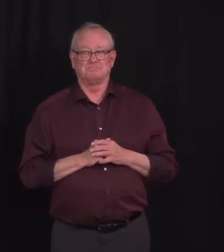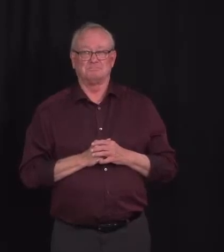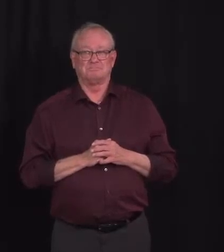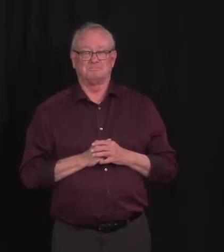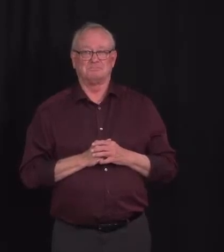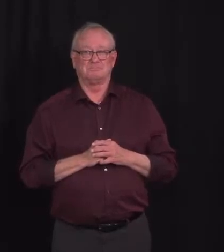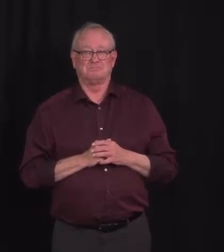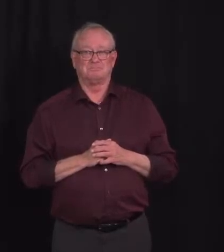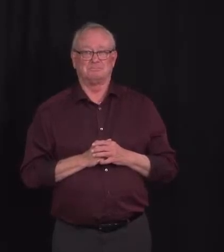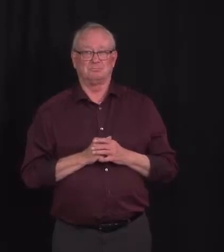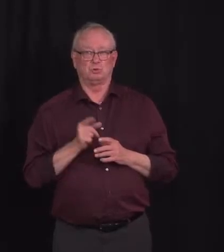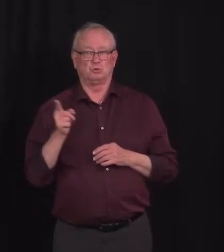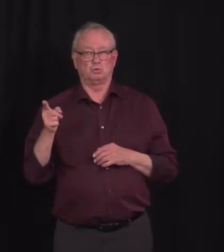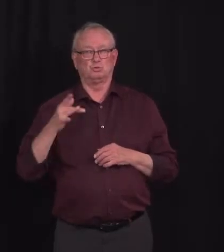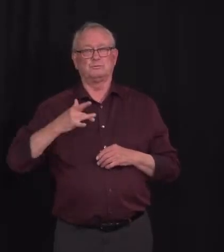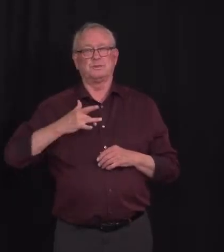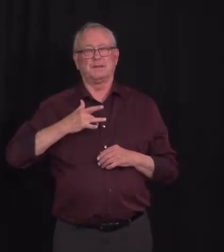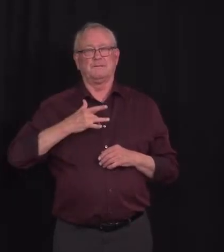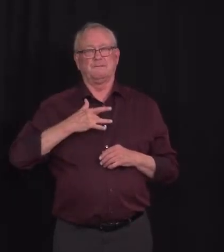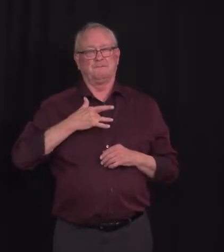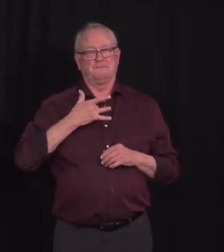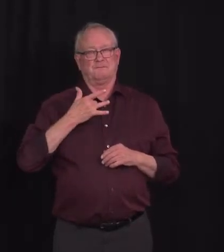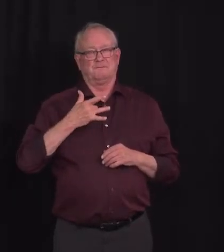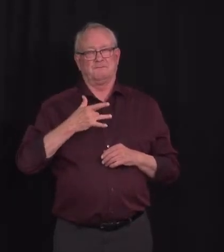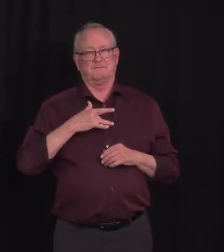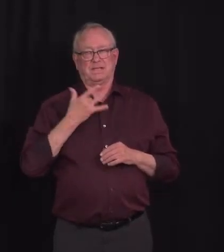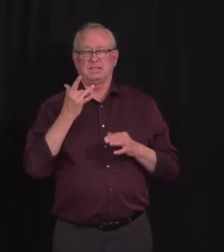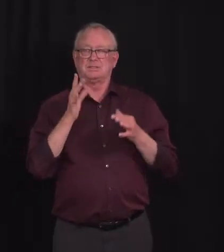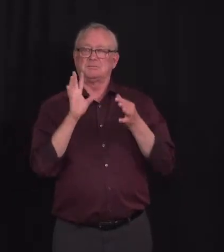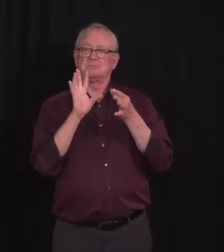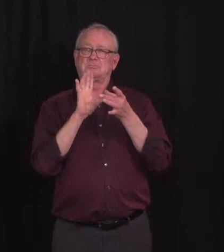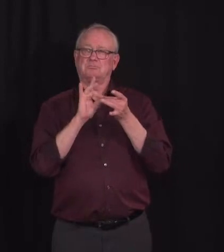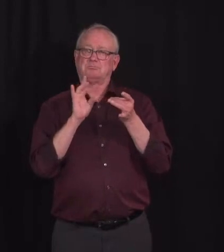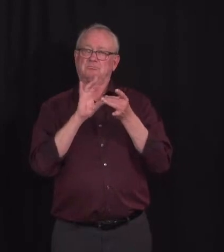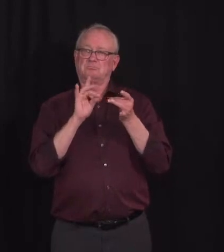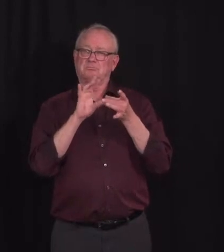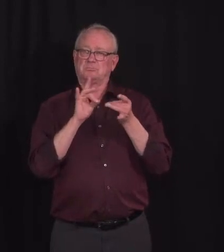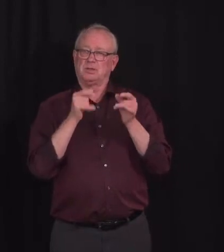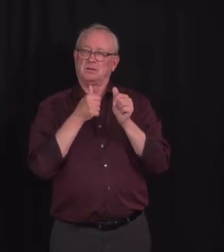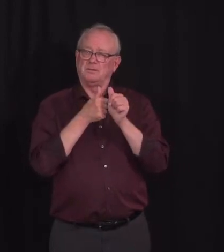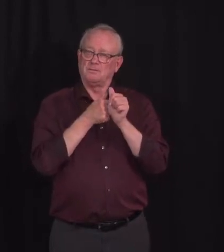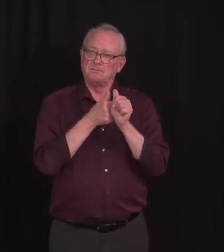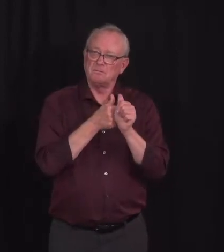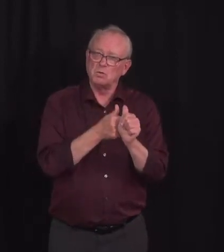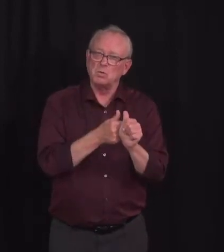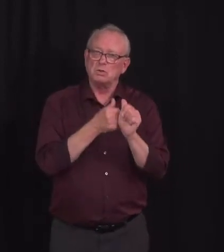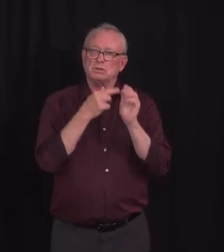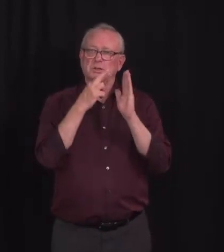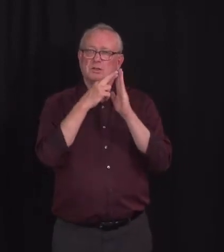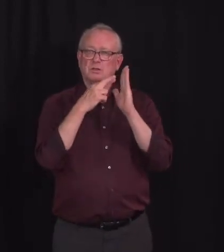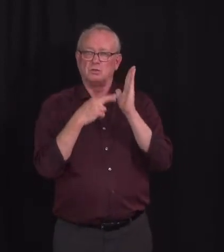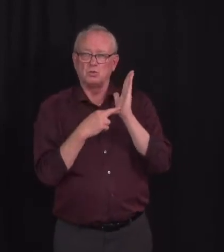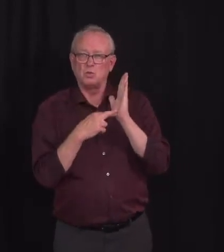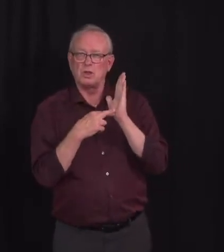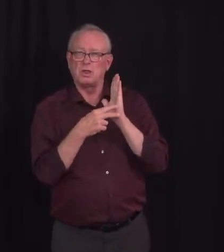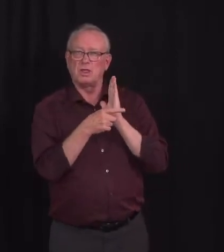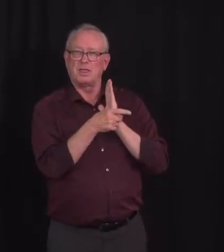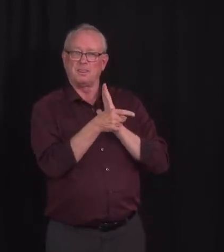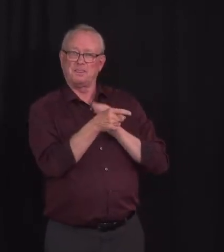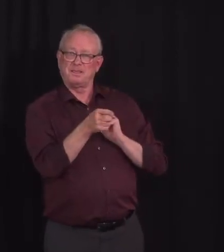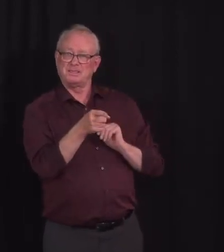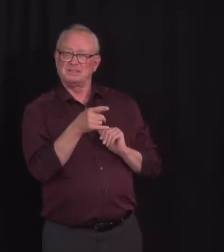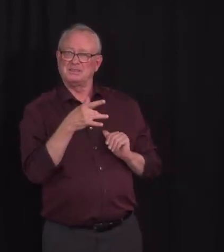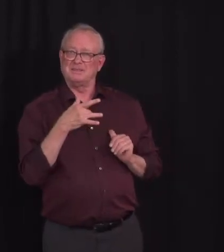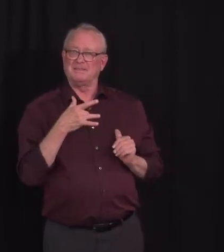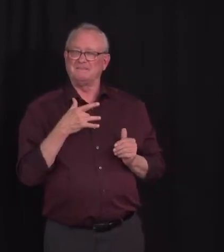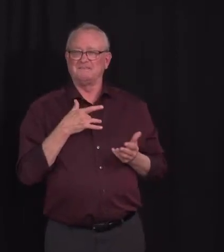us when you have a situation as it is depicted in the photographs that have been on